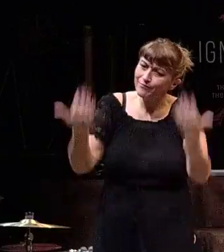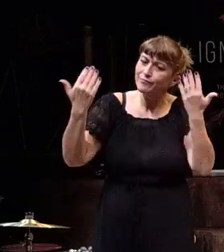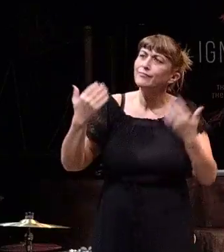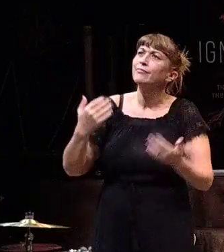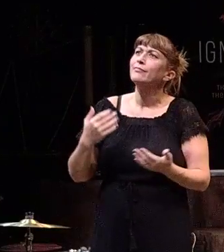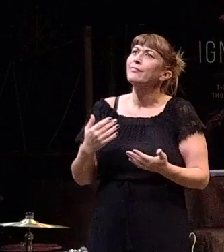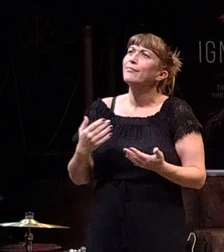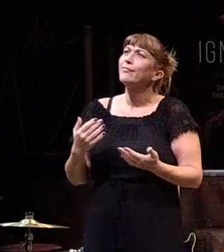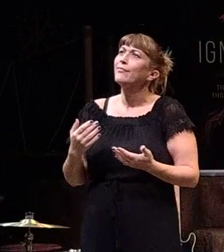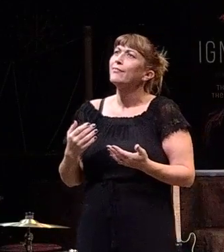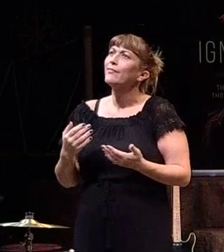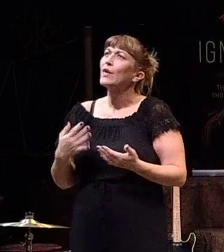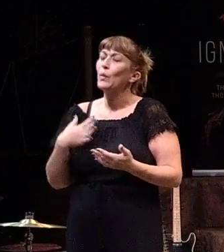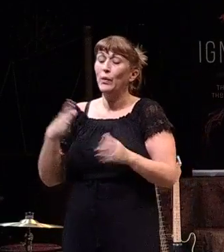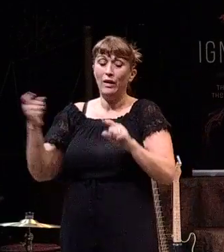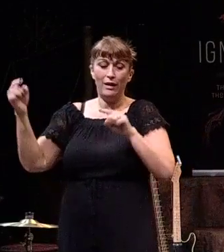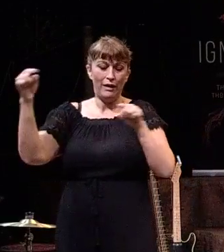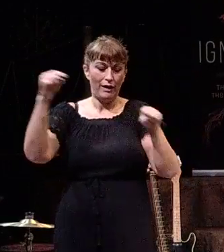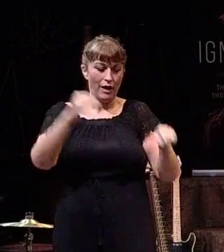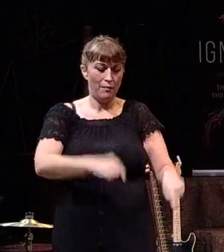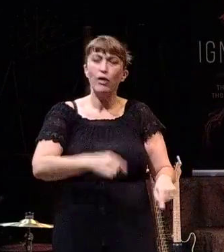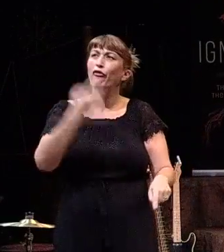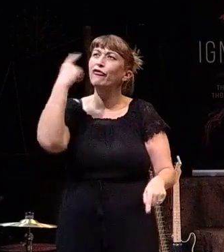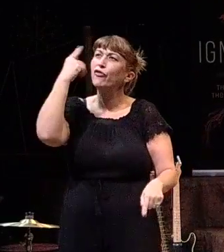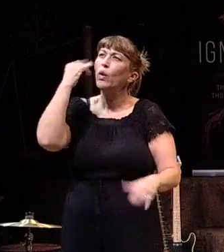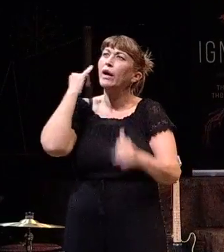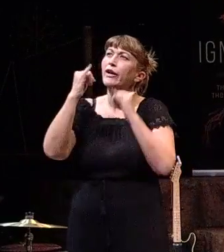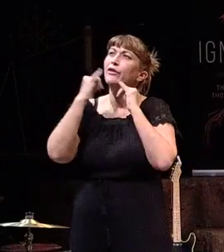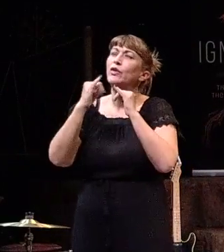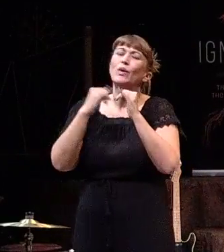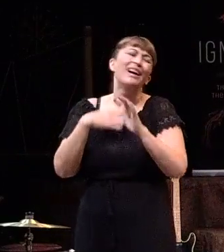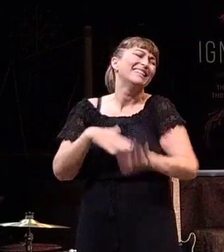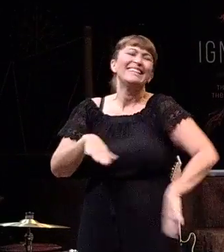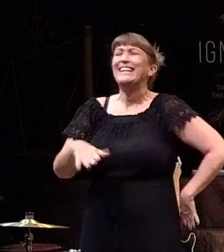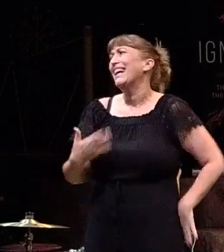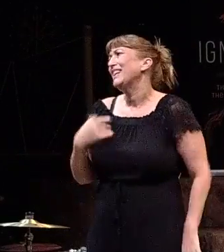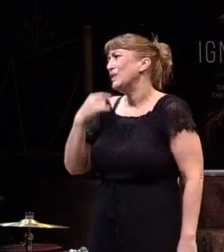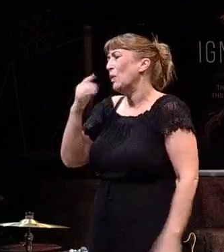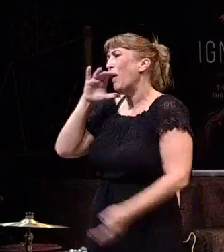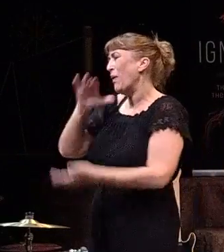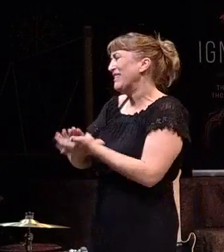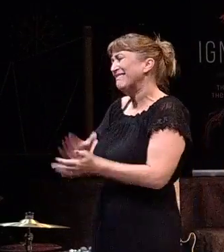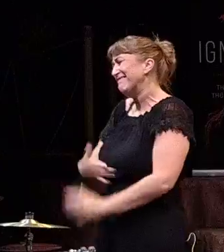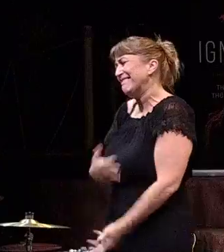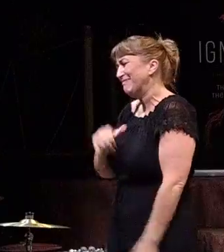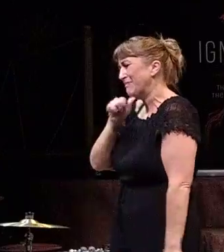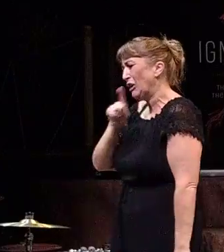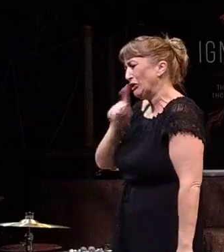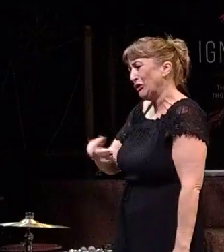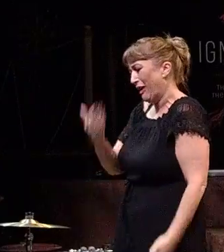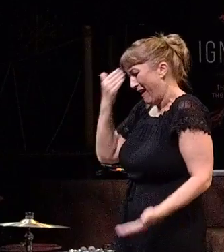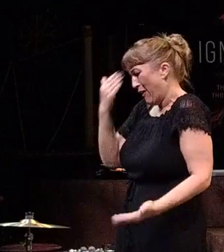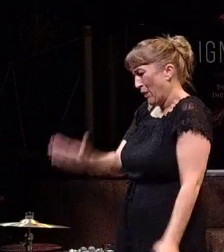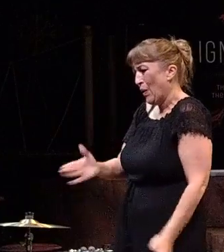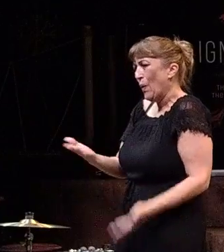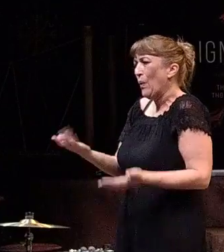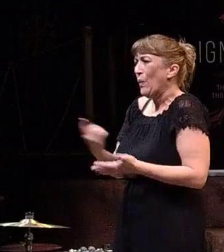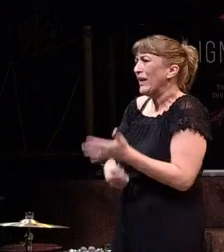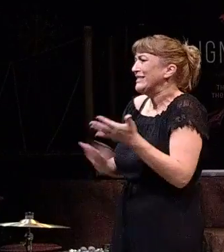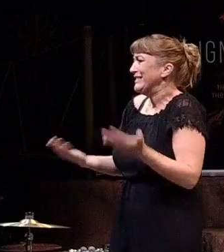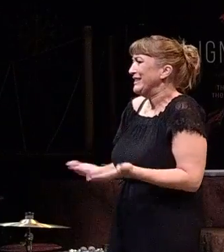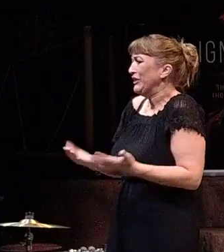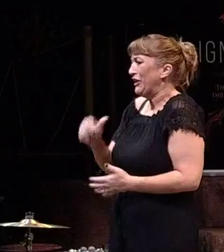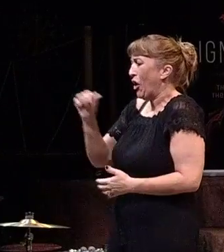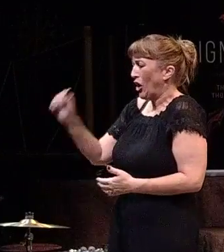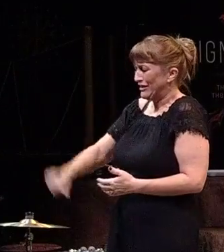When we first actually came here for the interview, I told Erica, I'm like, I'm not sure. I don't know what's in Austin. I don't know what